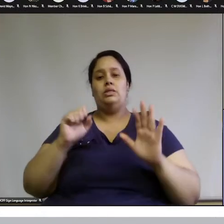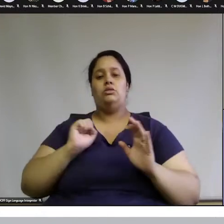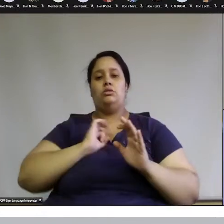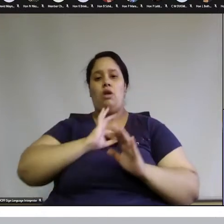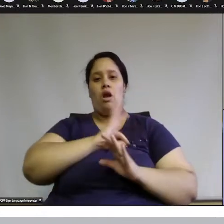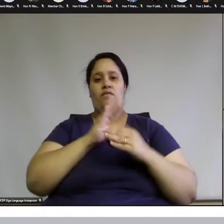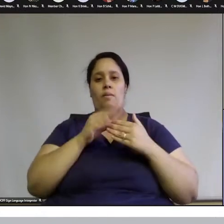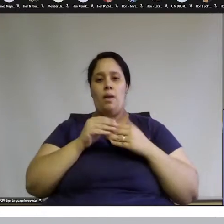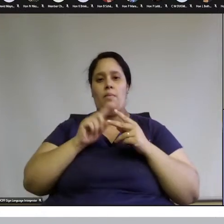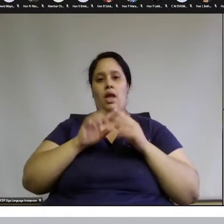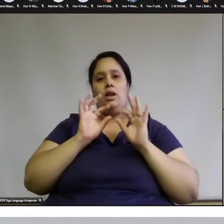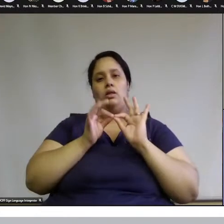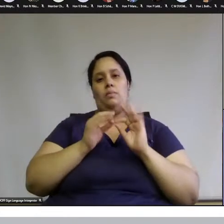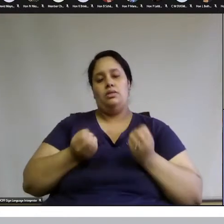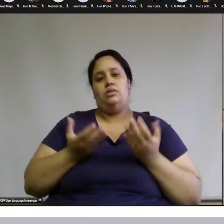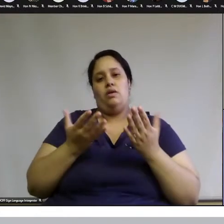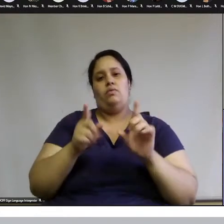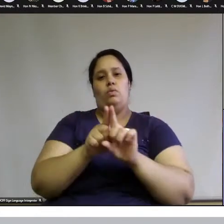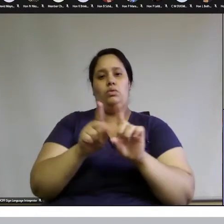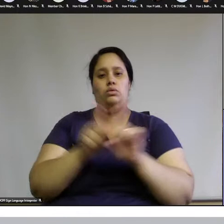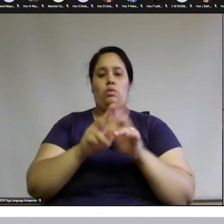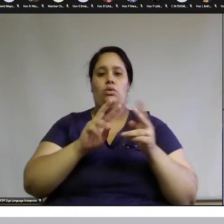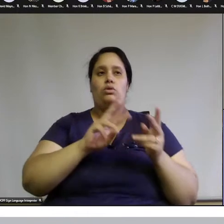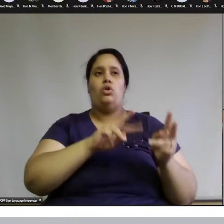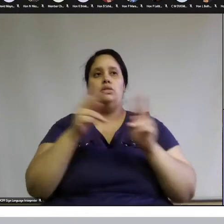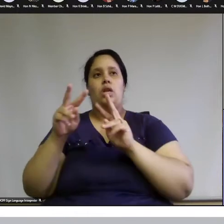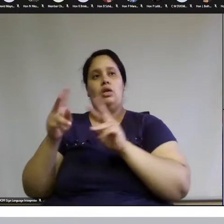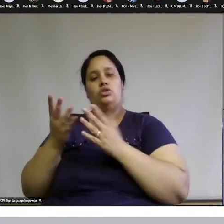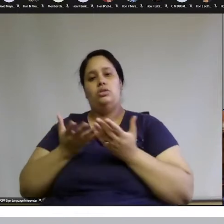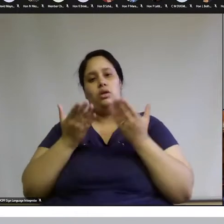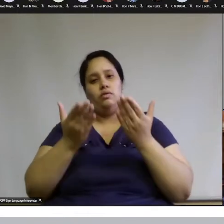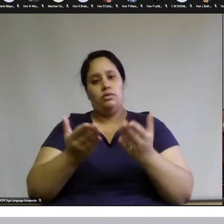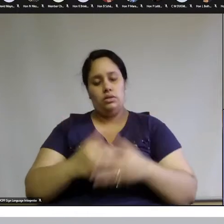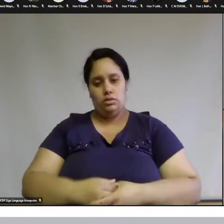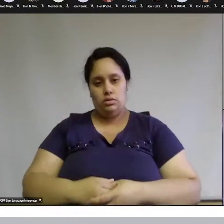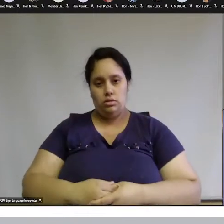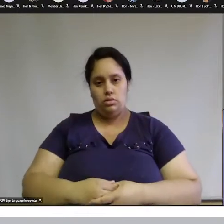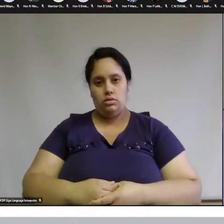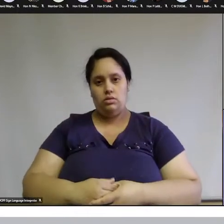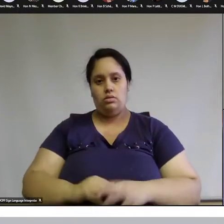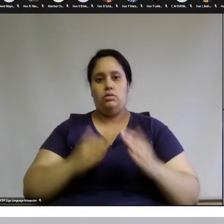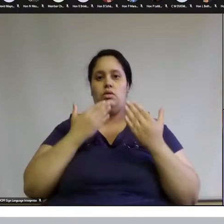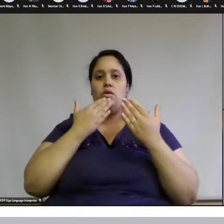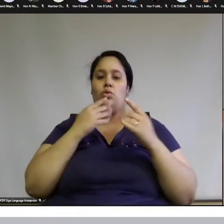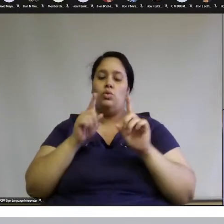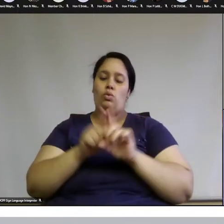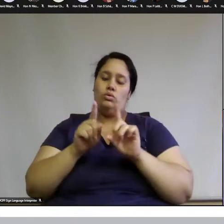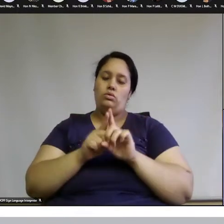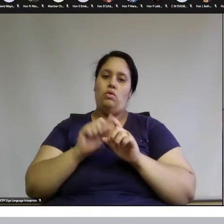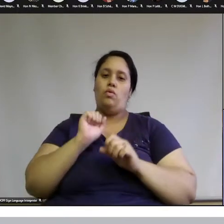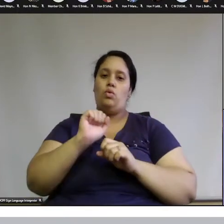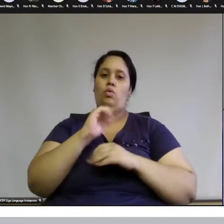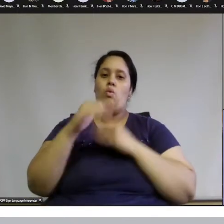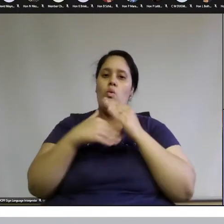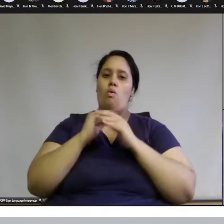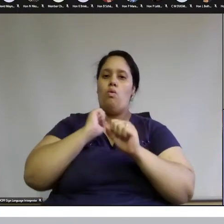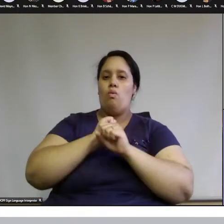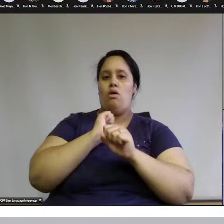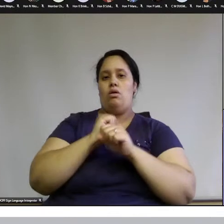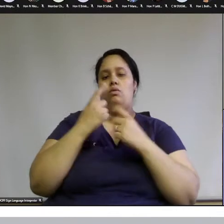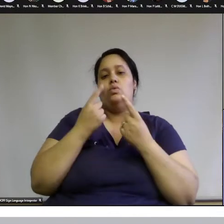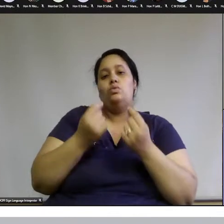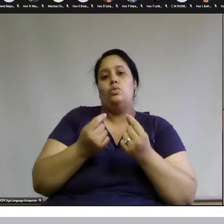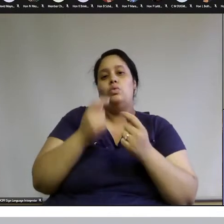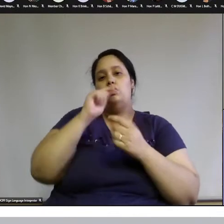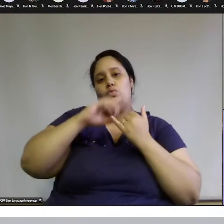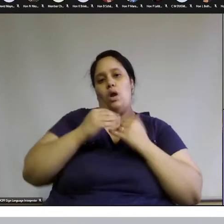and the interpretation services, the translation services, thank you very much for all the job that you've done to